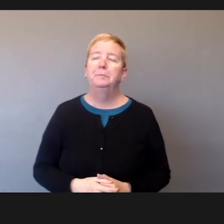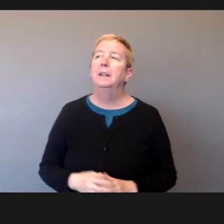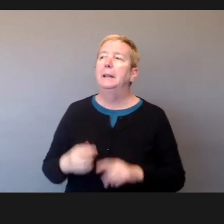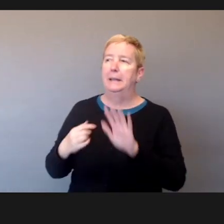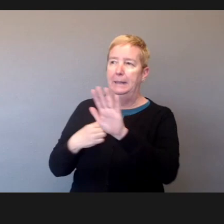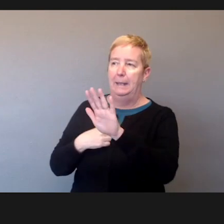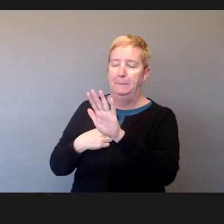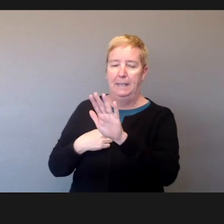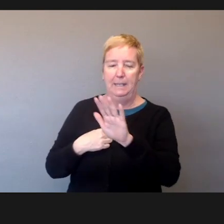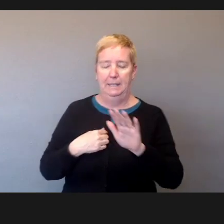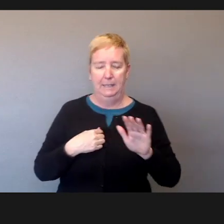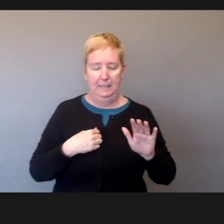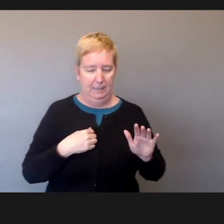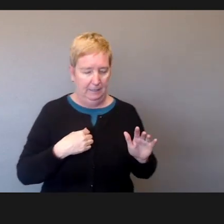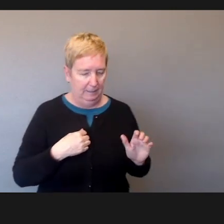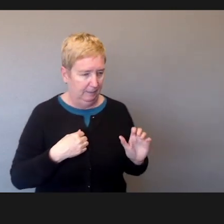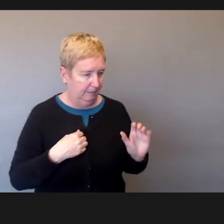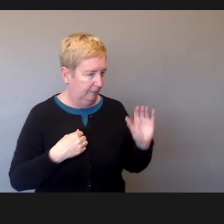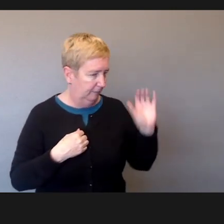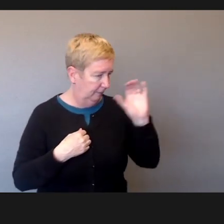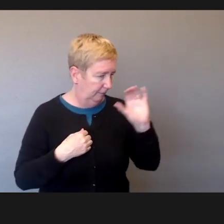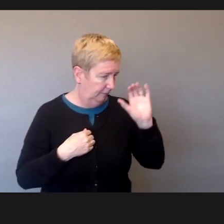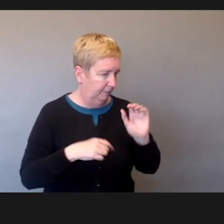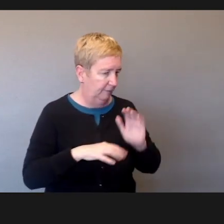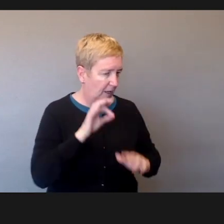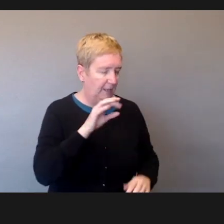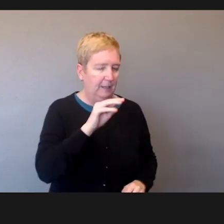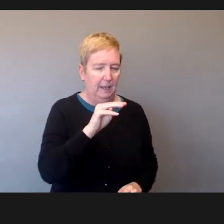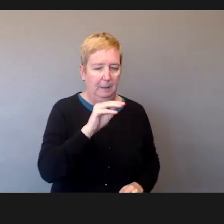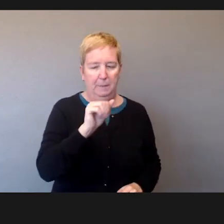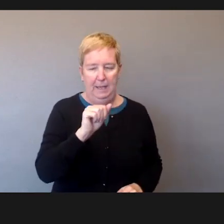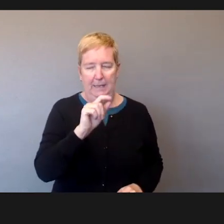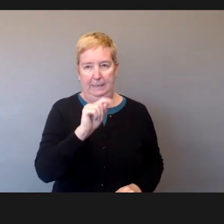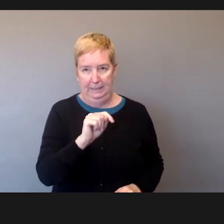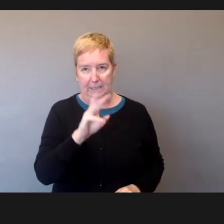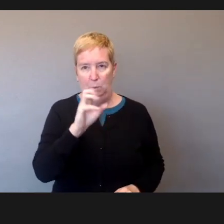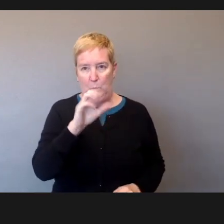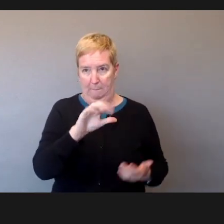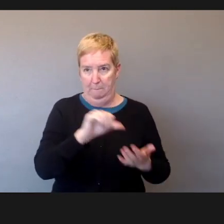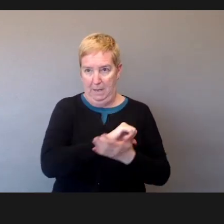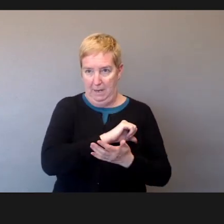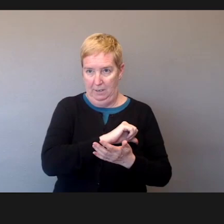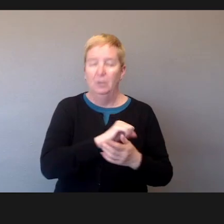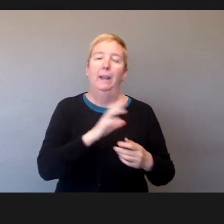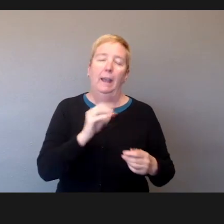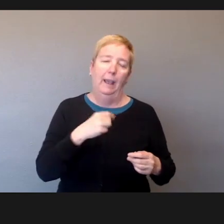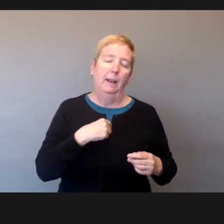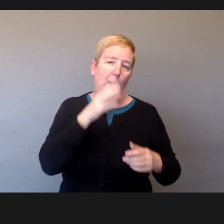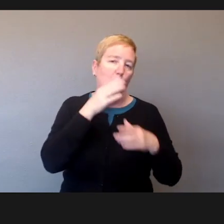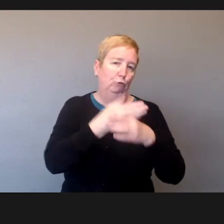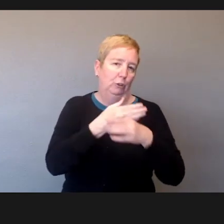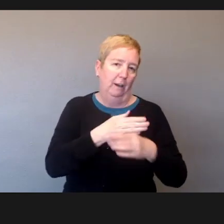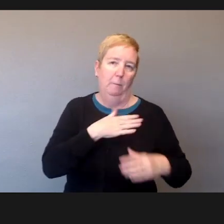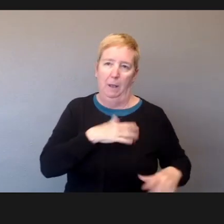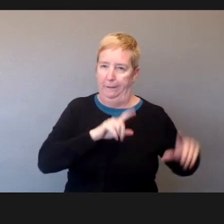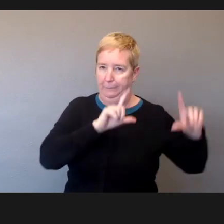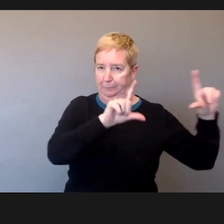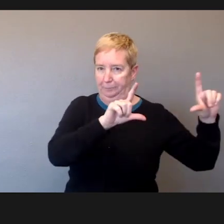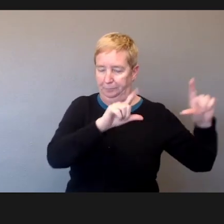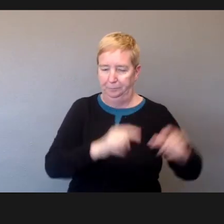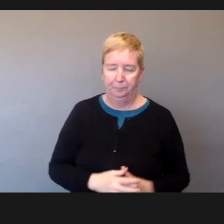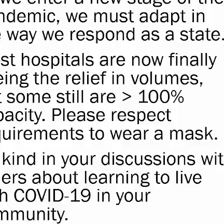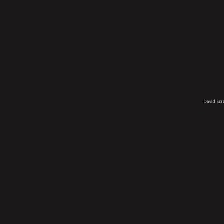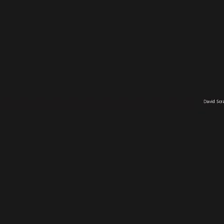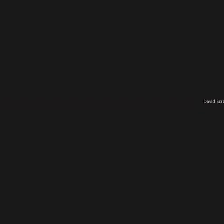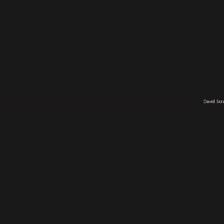go to the medical advisory team website and share my screen for a minute. Part of what we